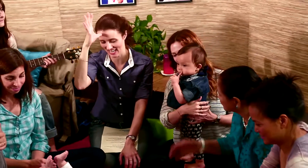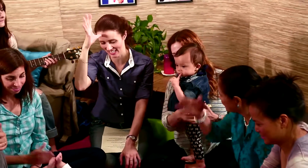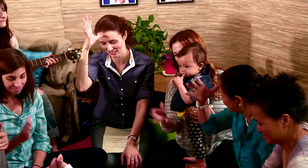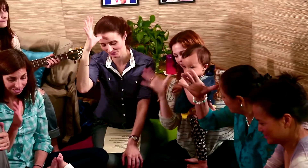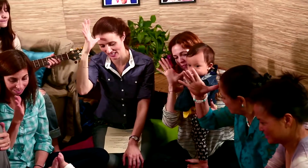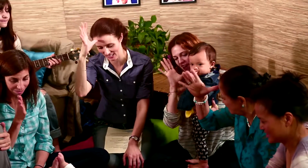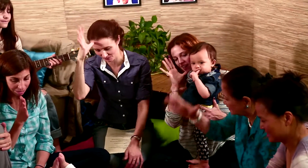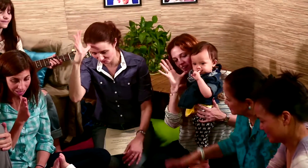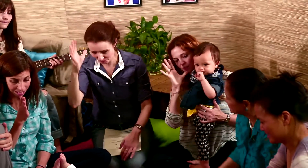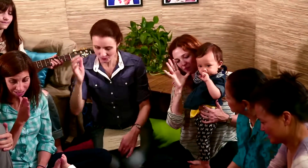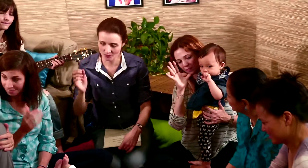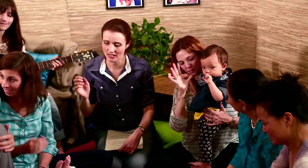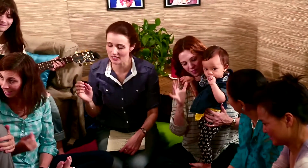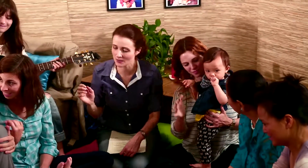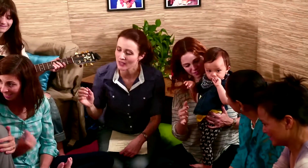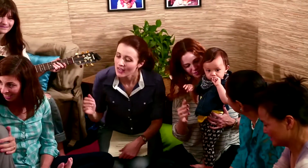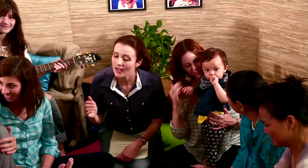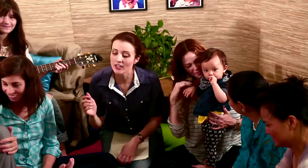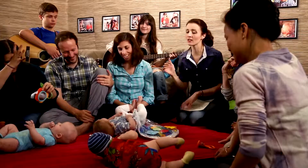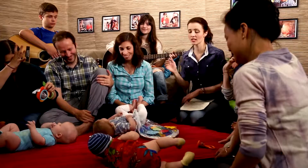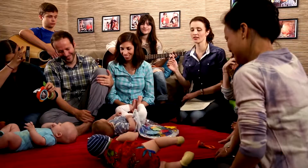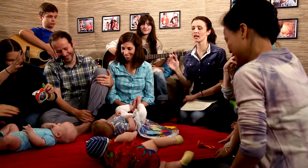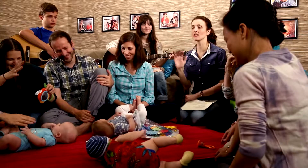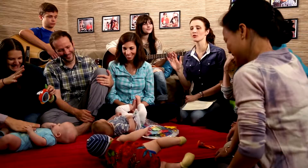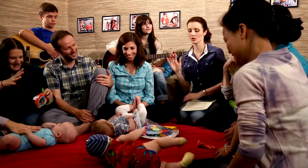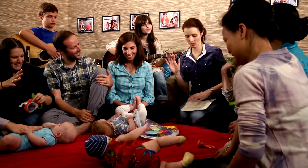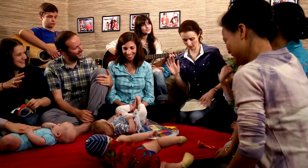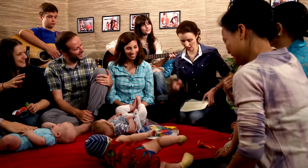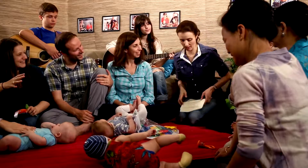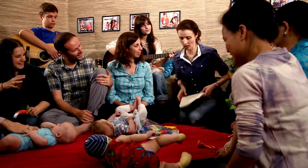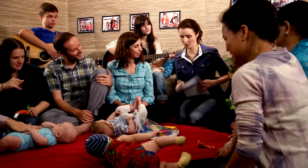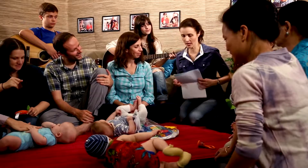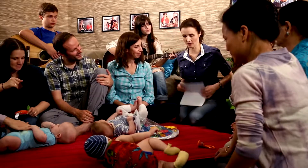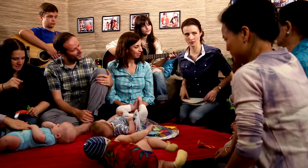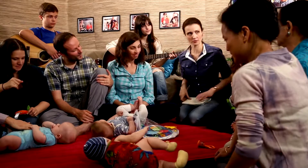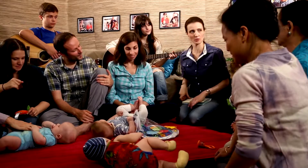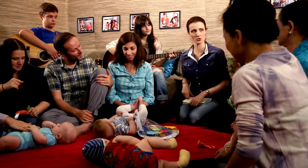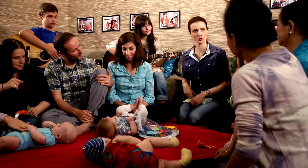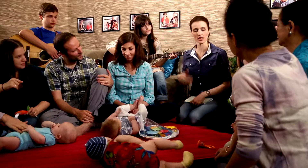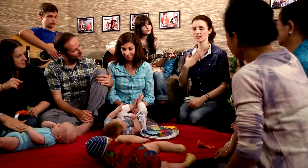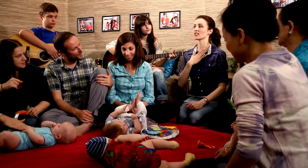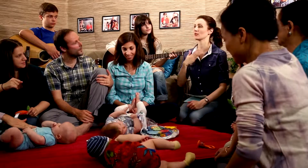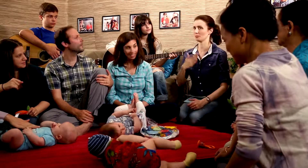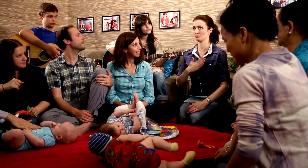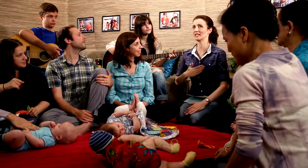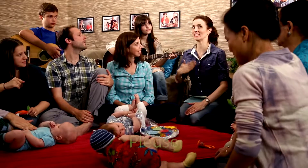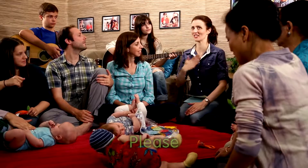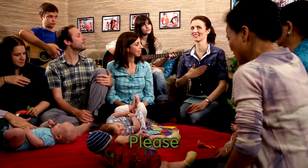dad. Yes. Yes. And then another sign that I love starting with, it's in my top 5 of most used signs, is a sign for please.